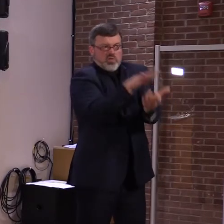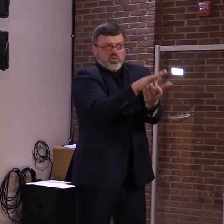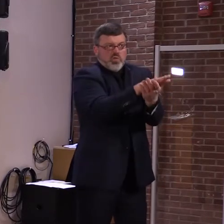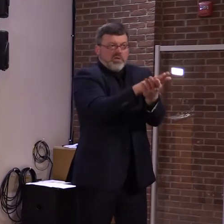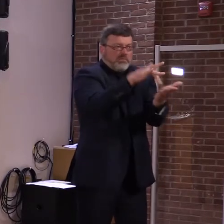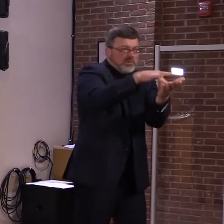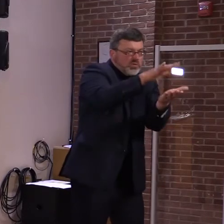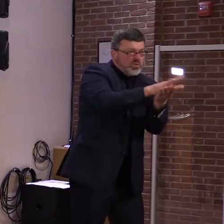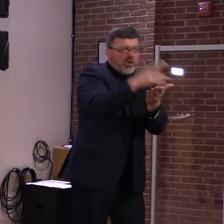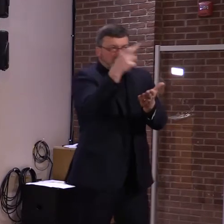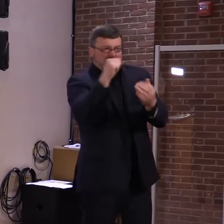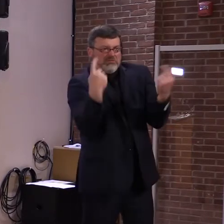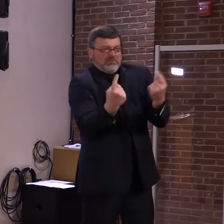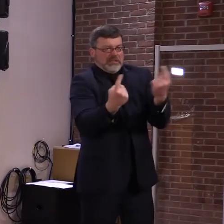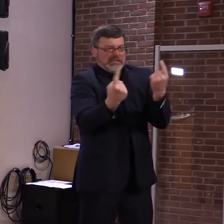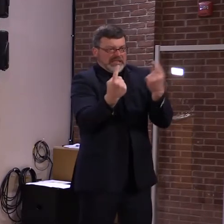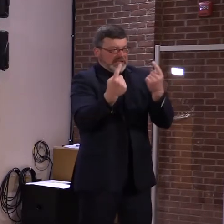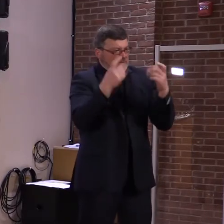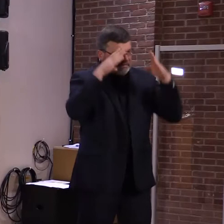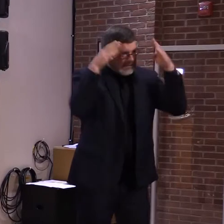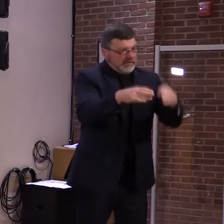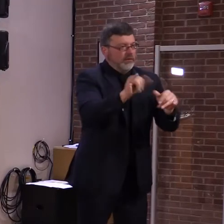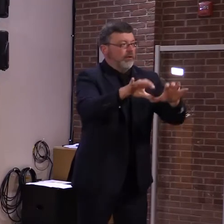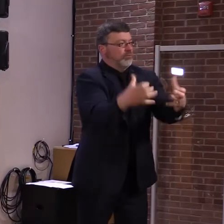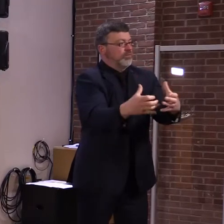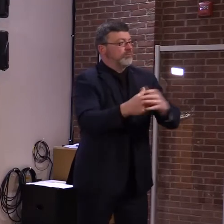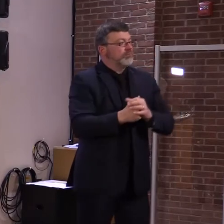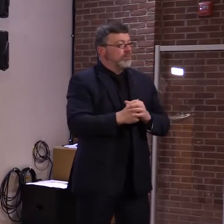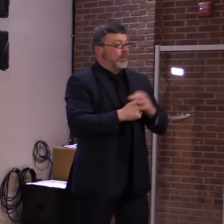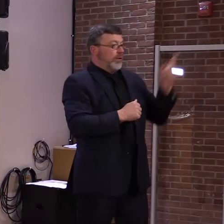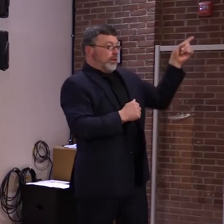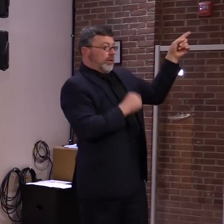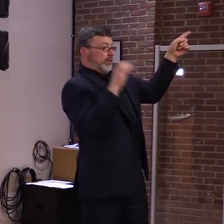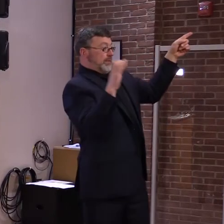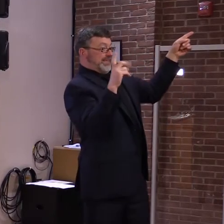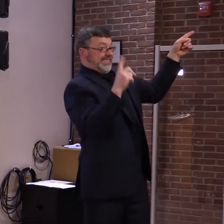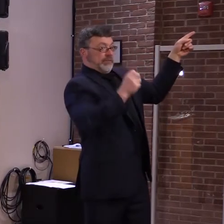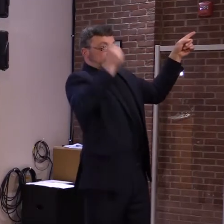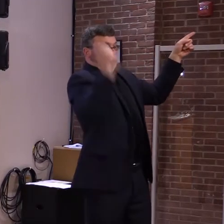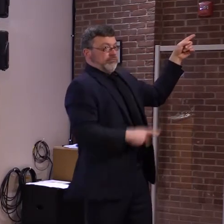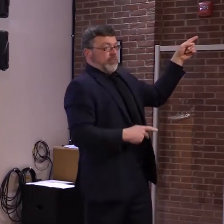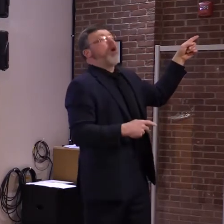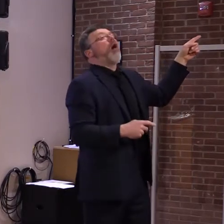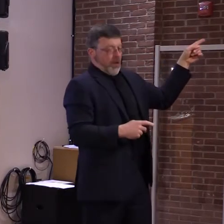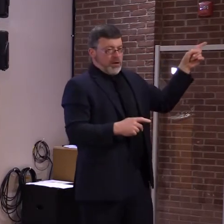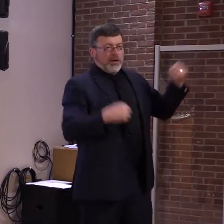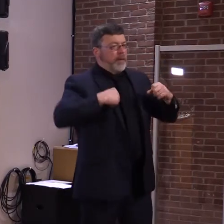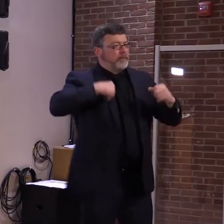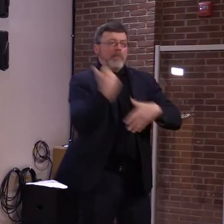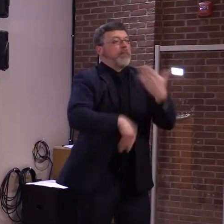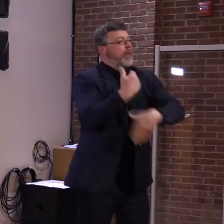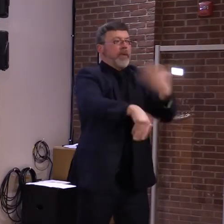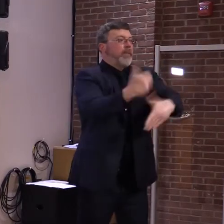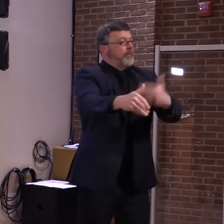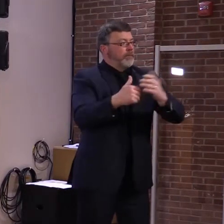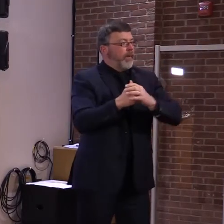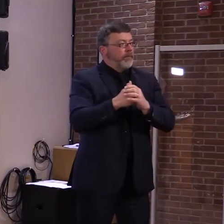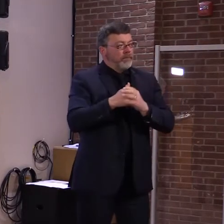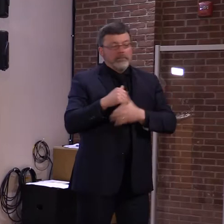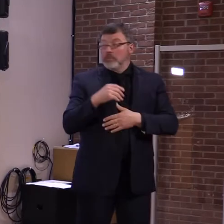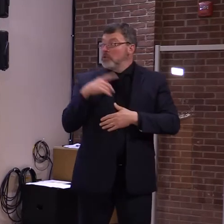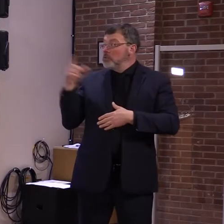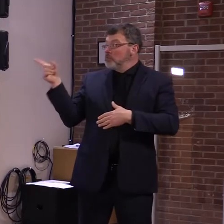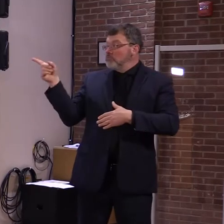more information to share with you on this particular effort. Here are just a few of the